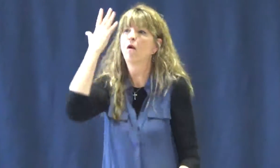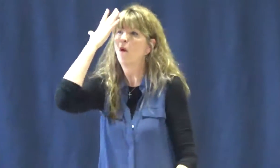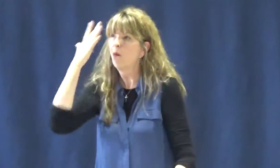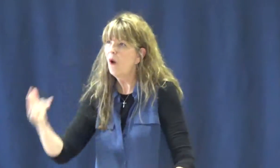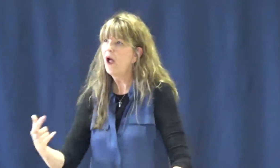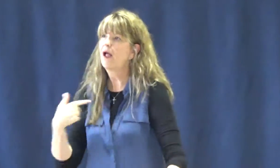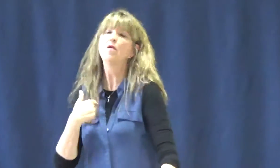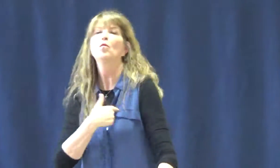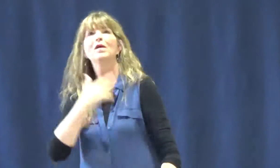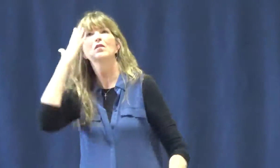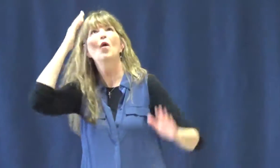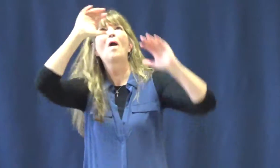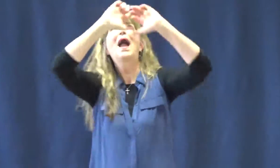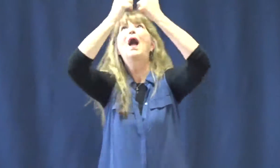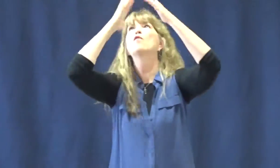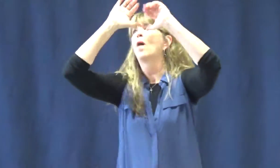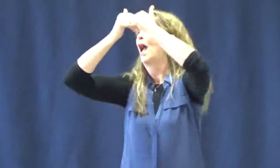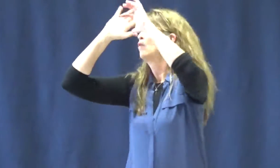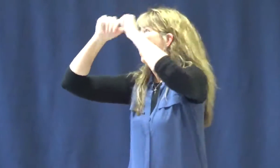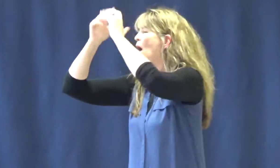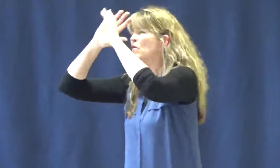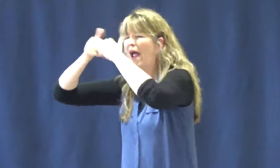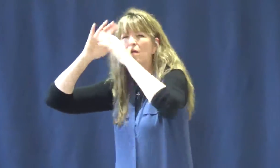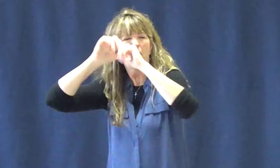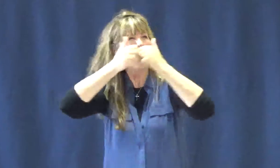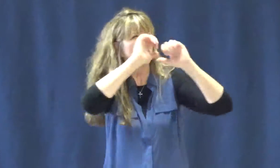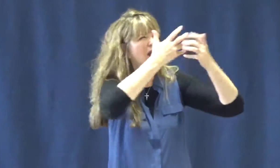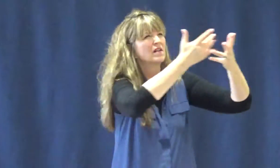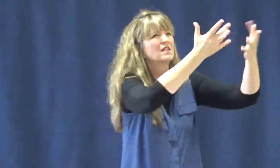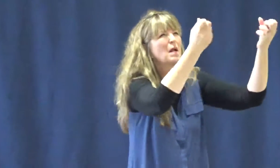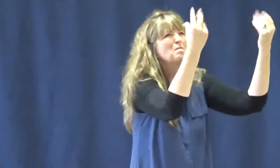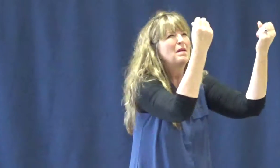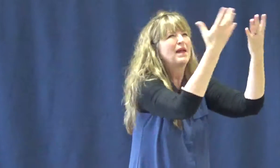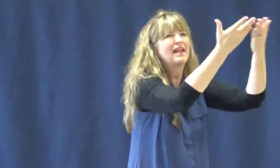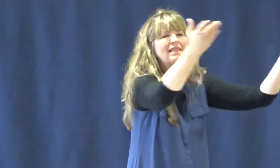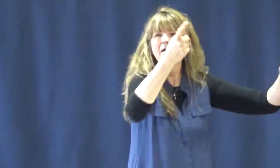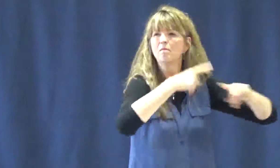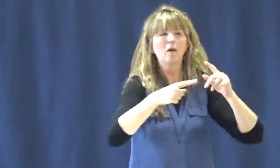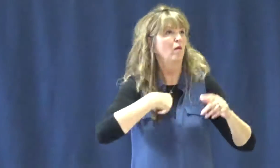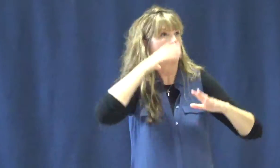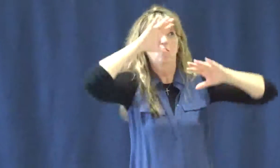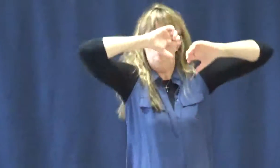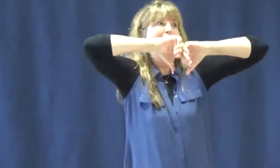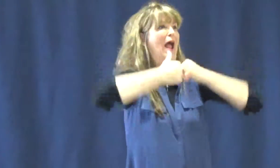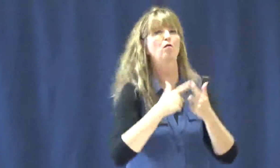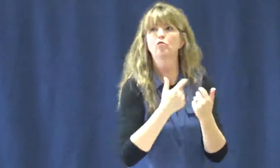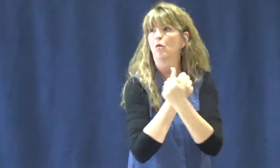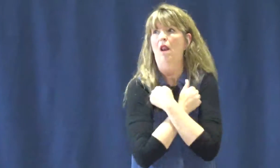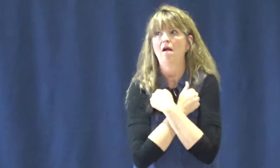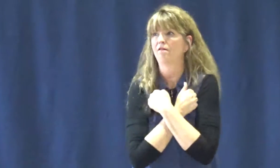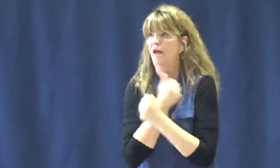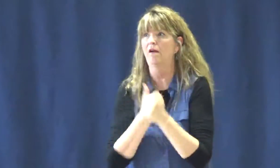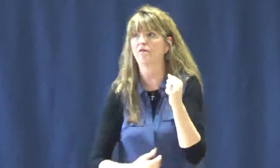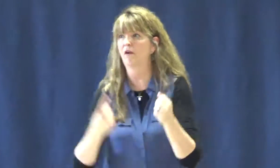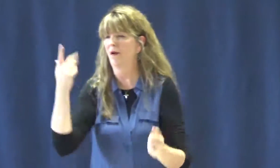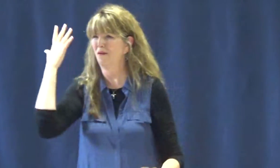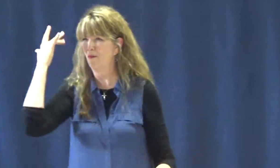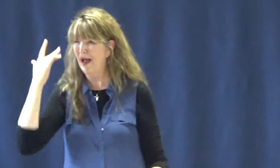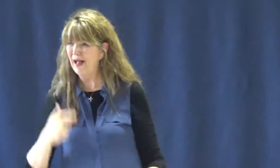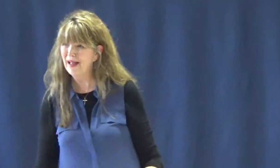everyone and why we know how. And so many different things. We know how to do these different things, but we do not know how to